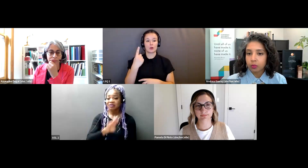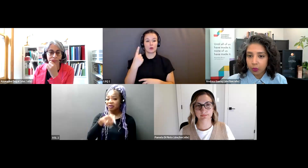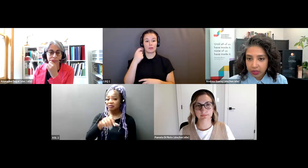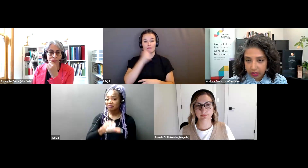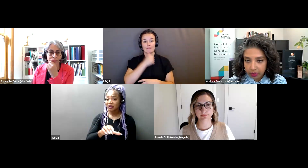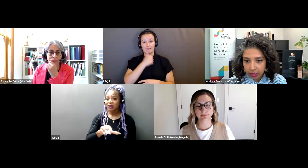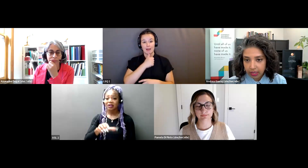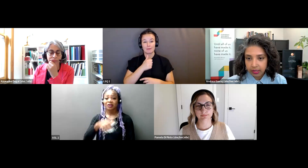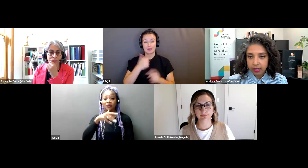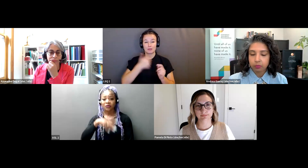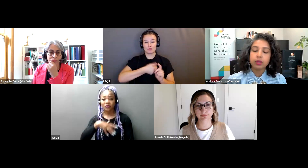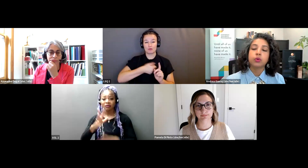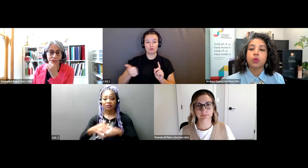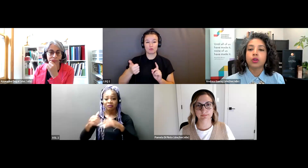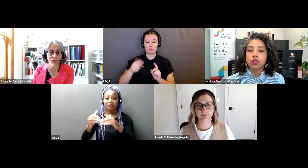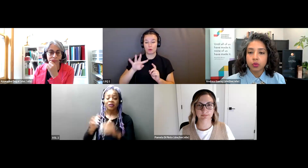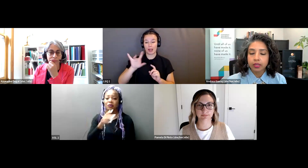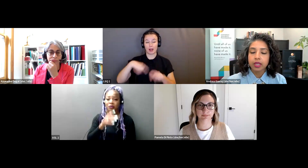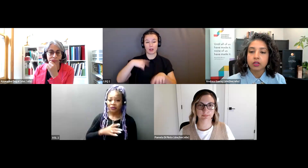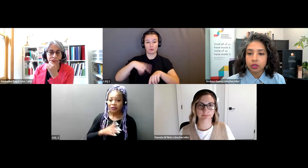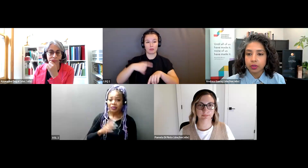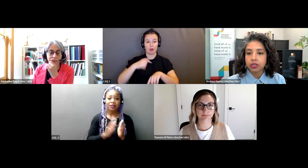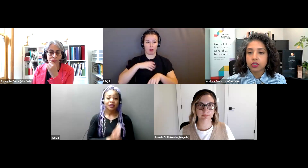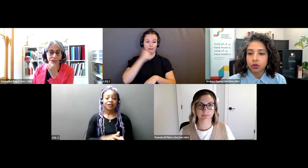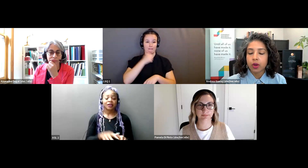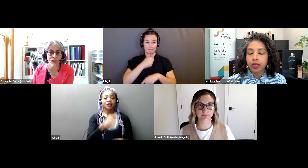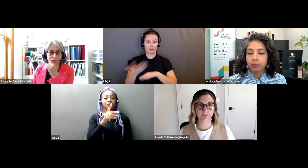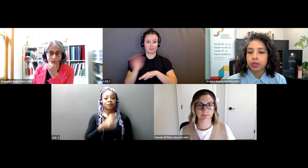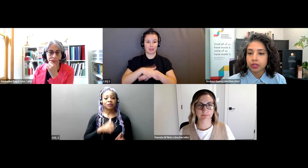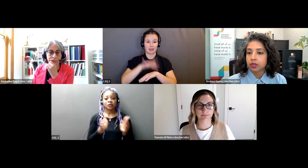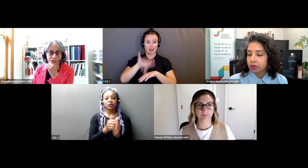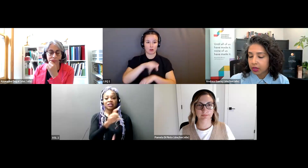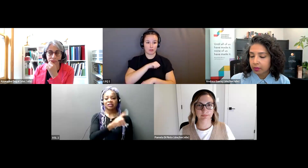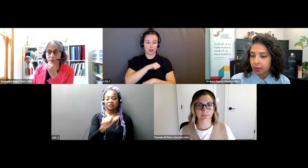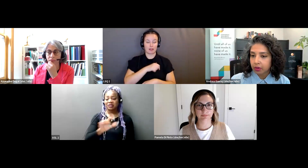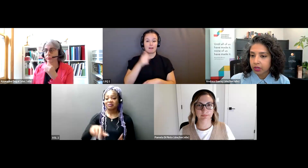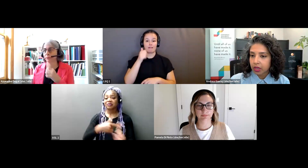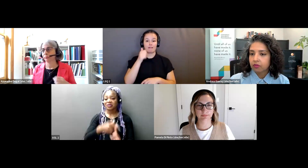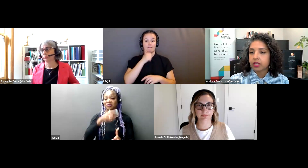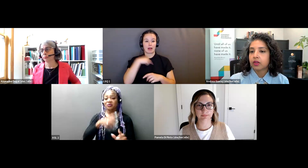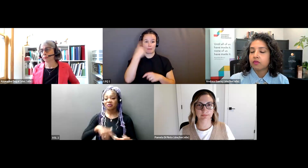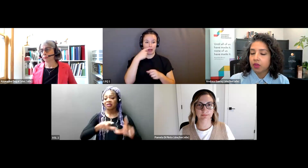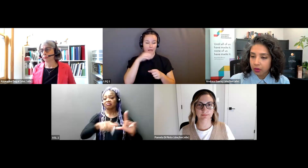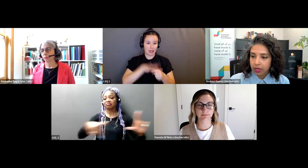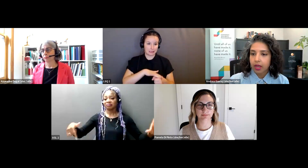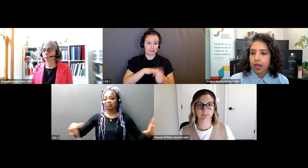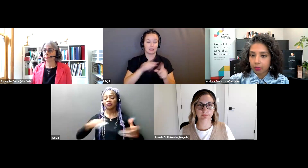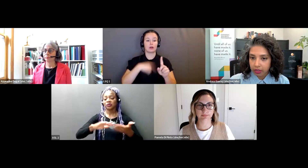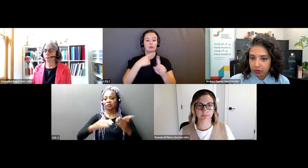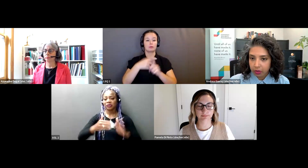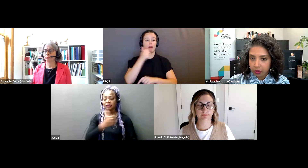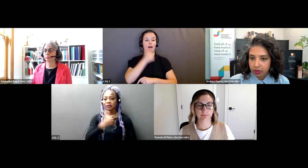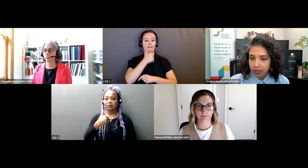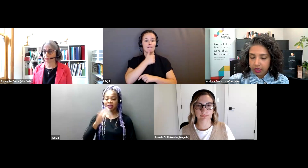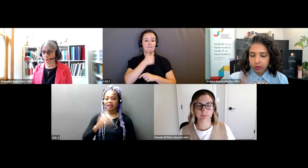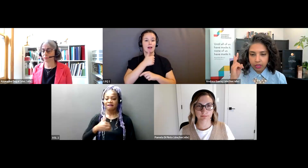women, and women with disabilities, and people who are 2S LGBTQIA plus community members face very high